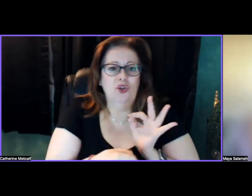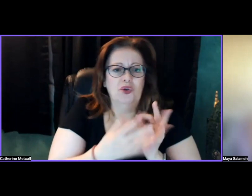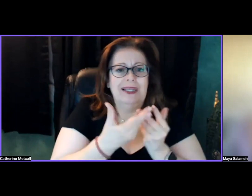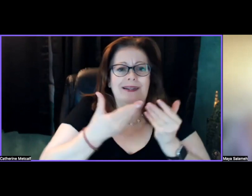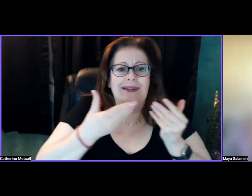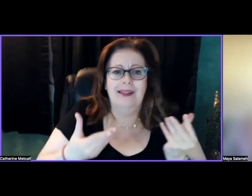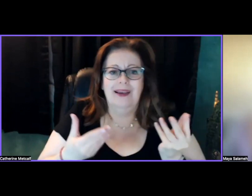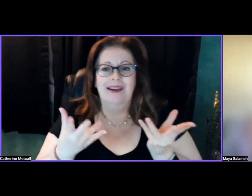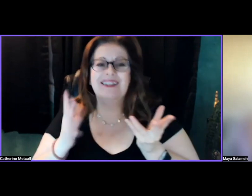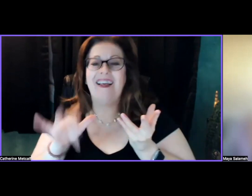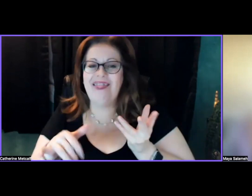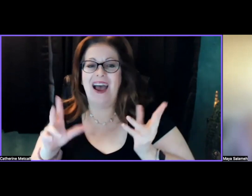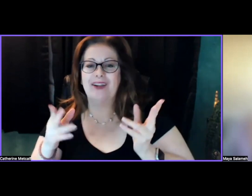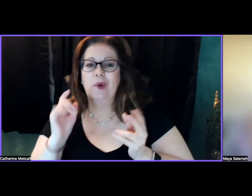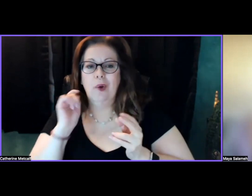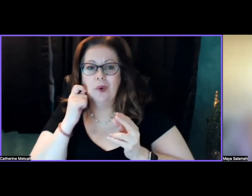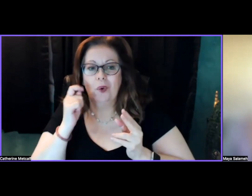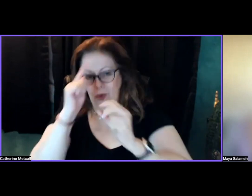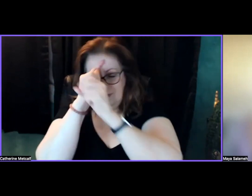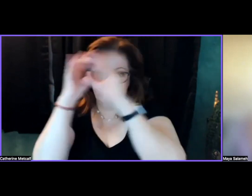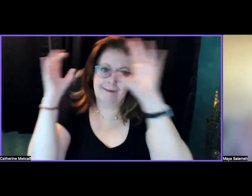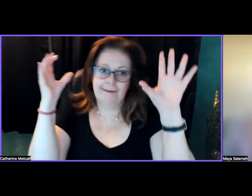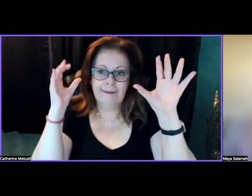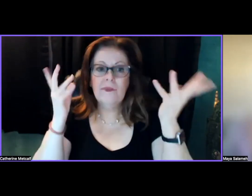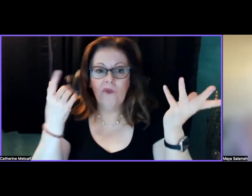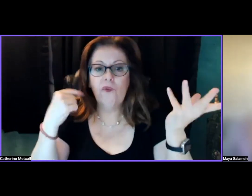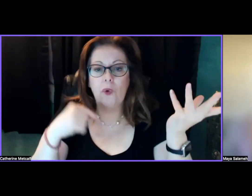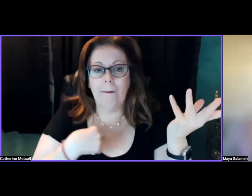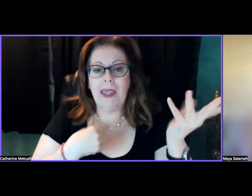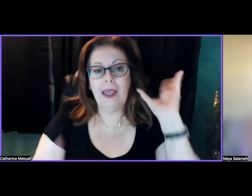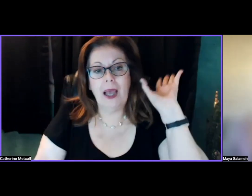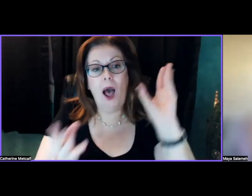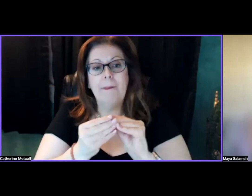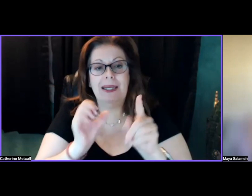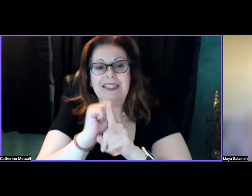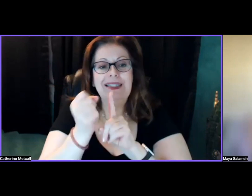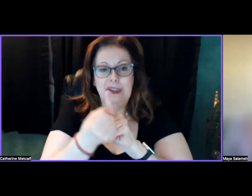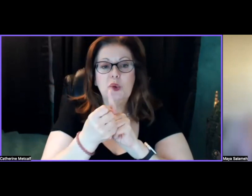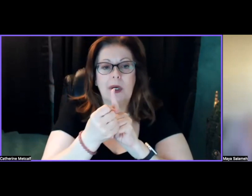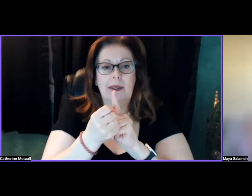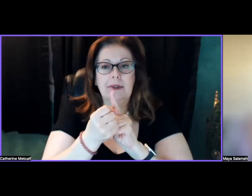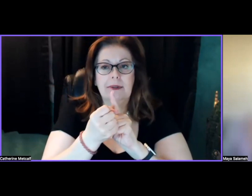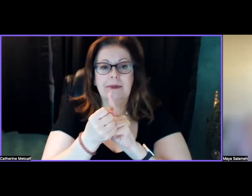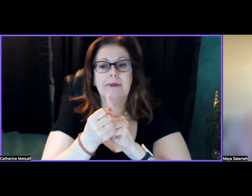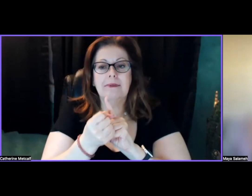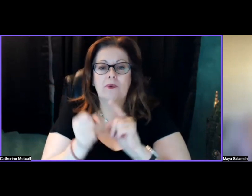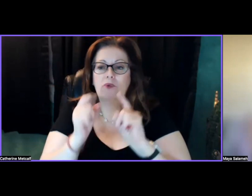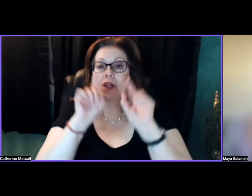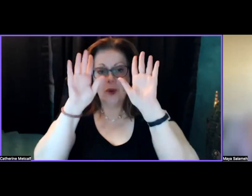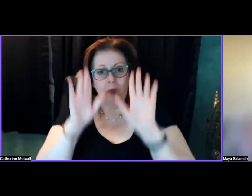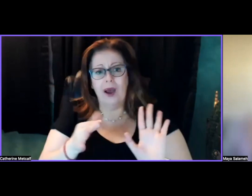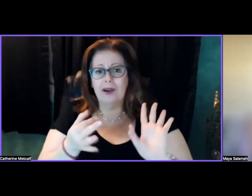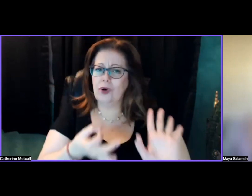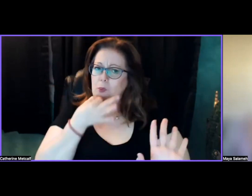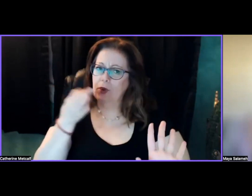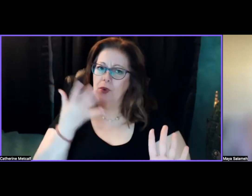a really wonderful image for me personally. Just the combination of settings. It's really wonderful and masterful. So just thank you